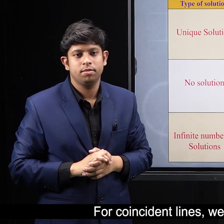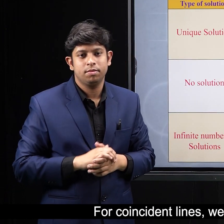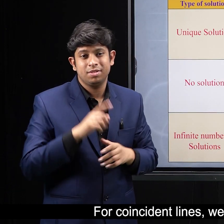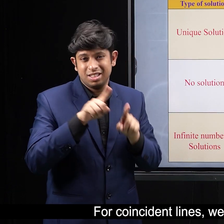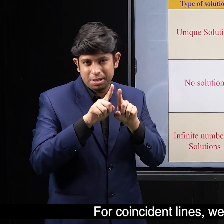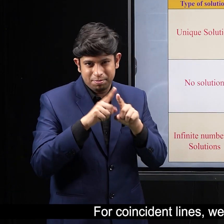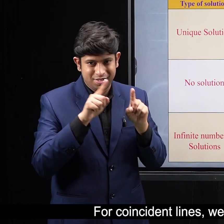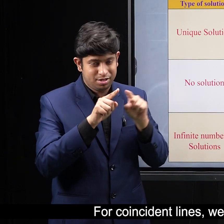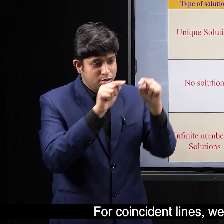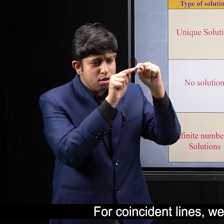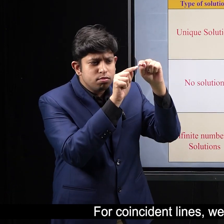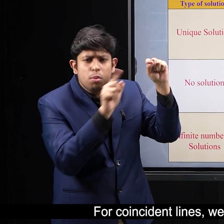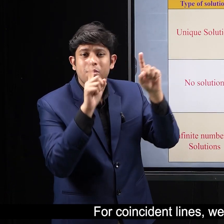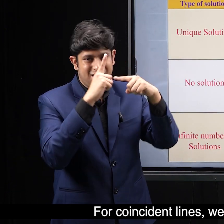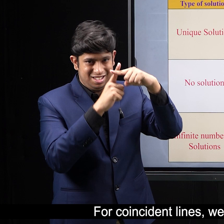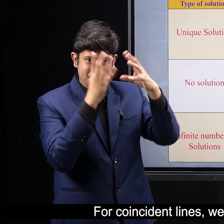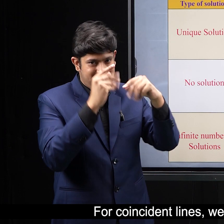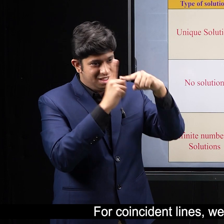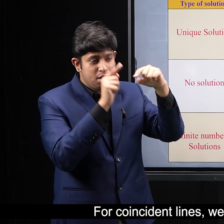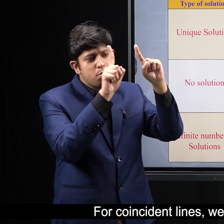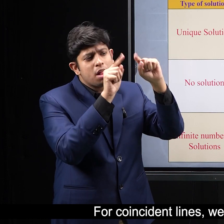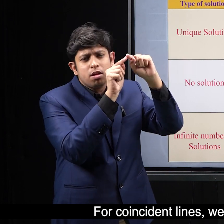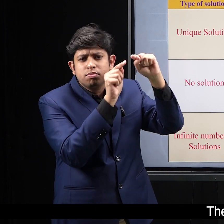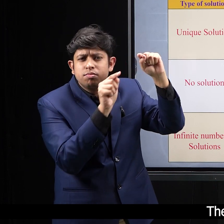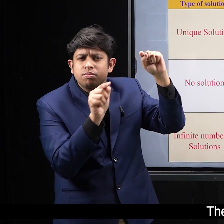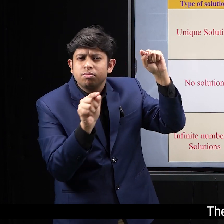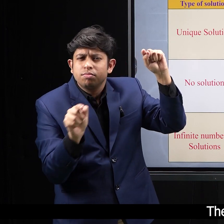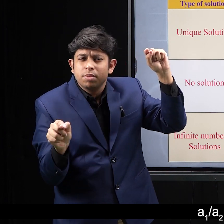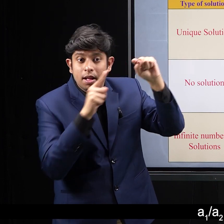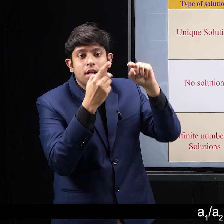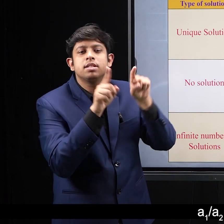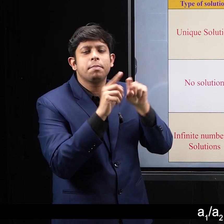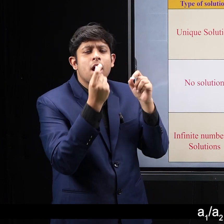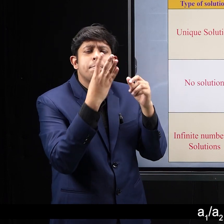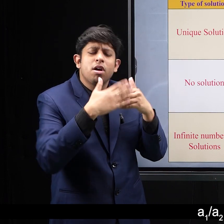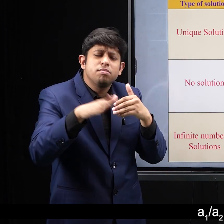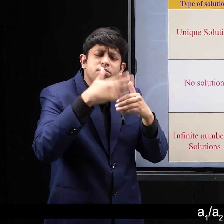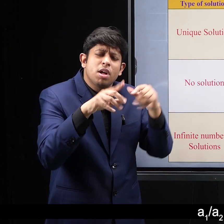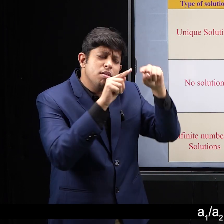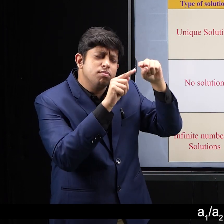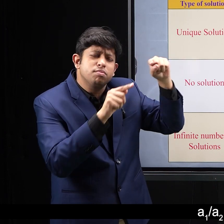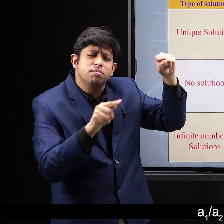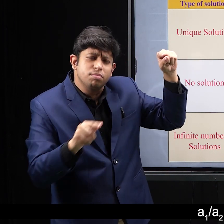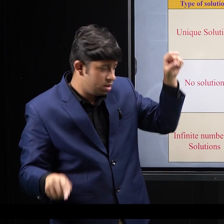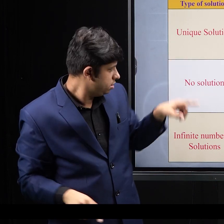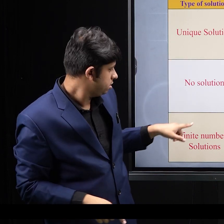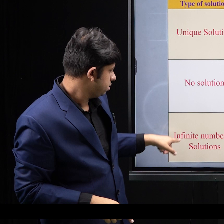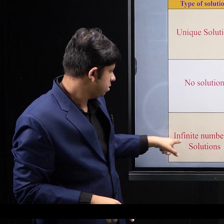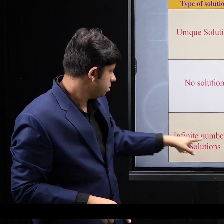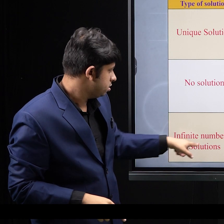For coincident lines, we get infinite number of solutions. The condition is a1 by a2 is equal to b1 by b2 is equal to c1 by